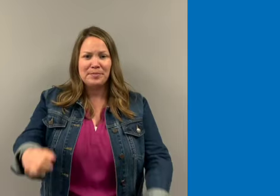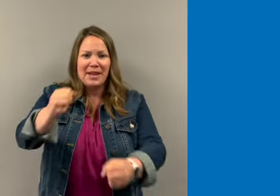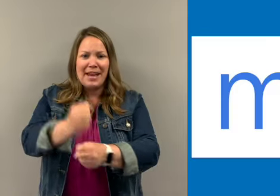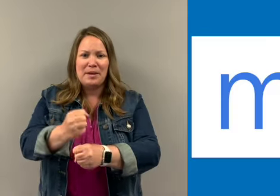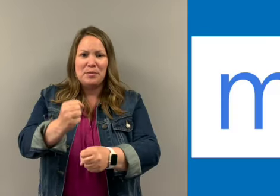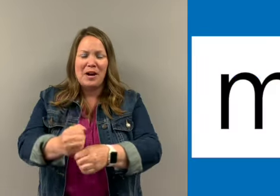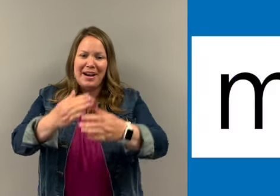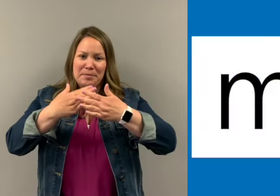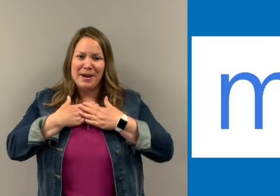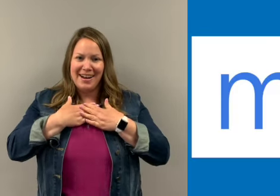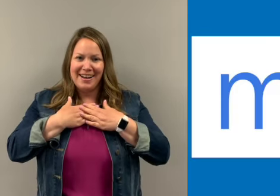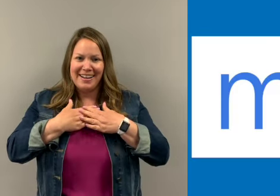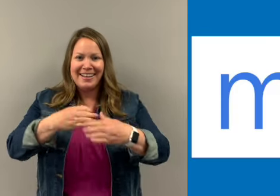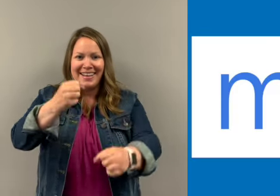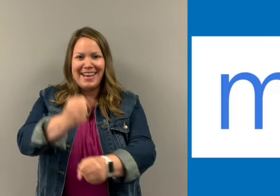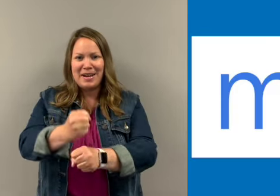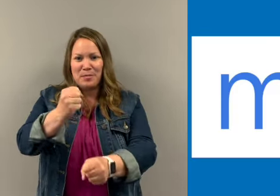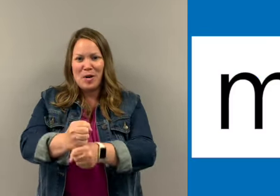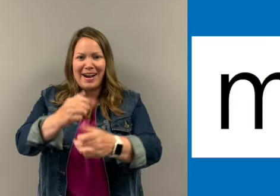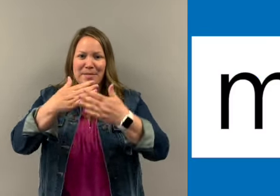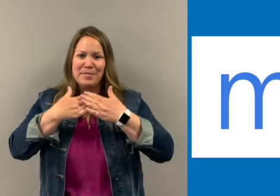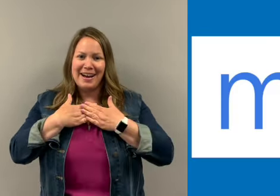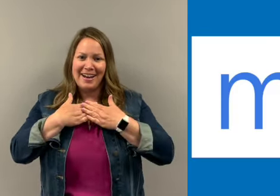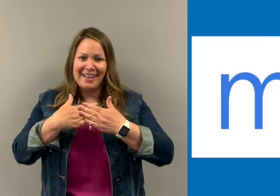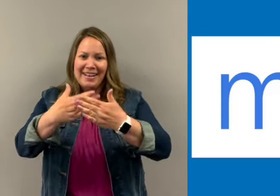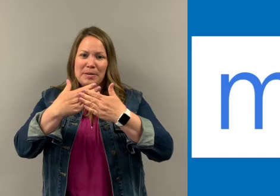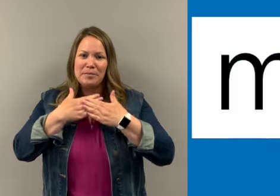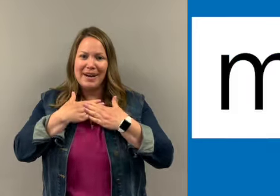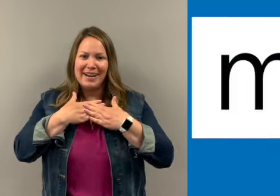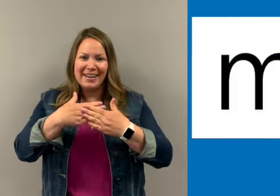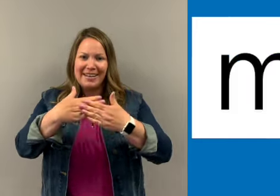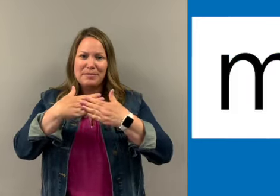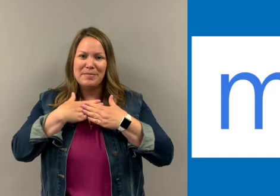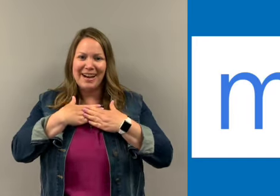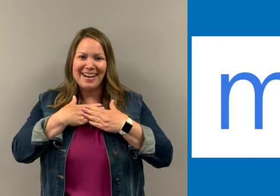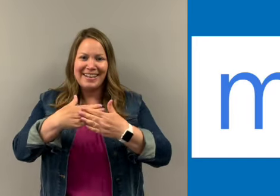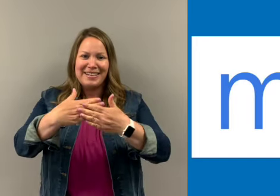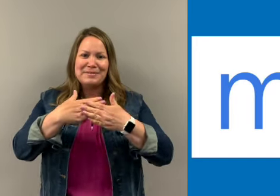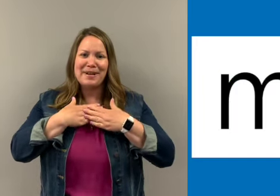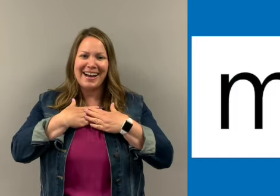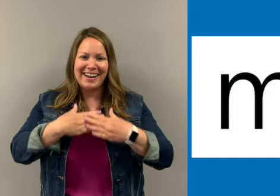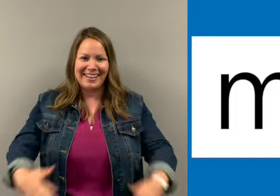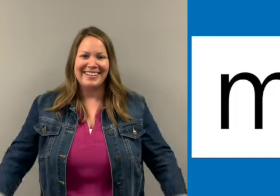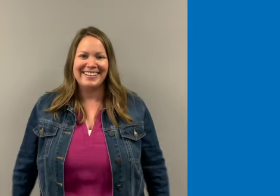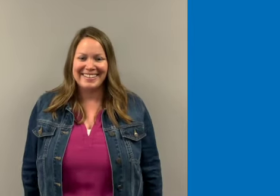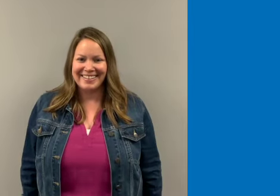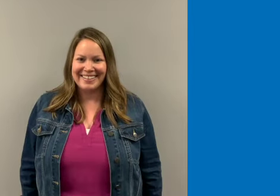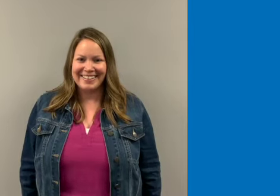turn. M-Y, my. M-Y, my. My, my,